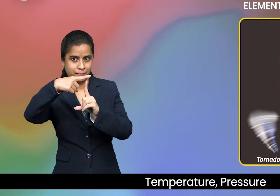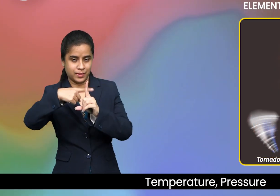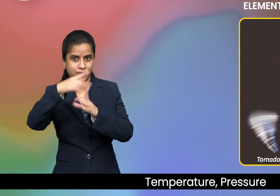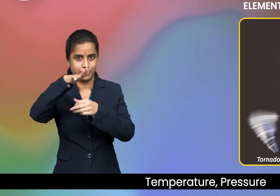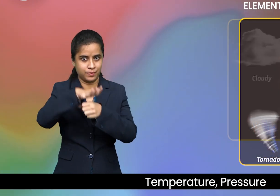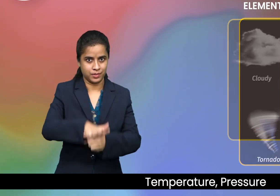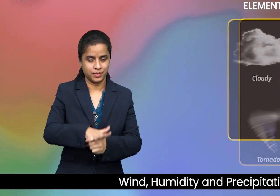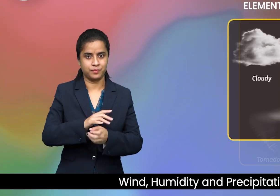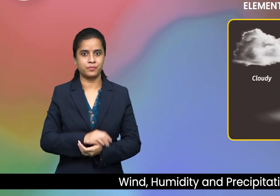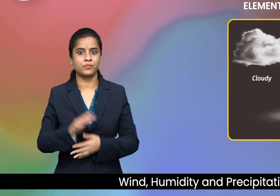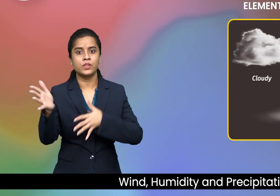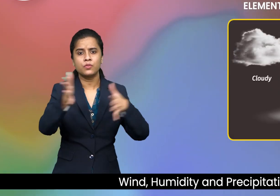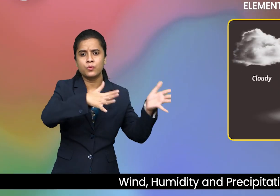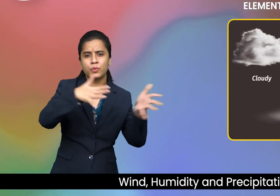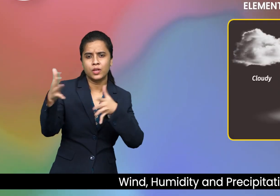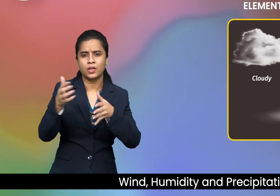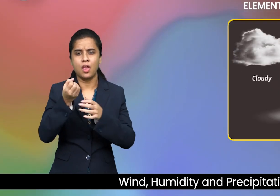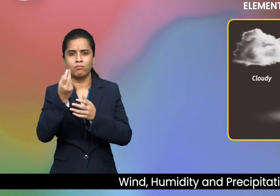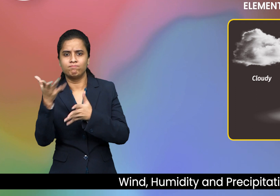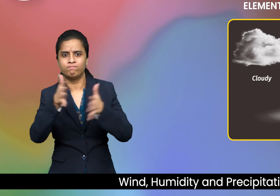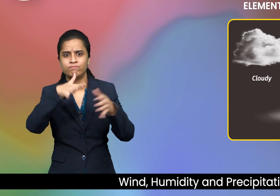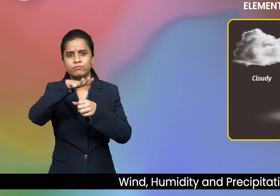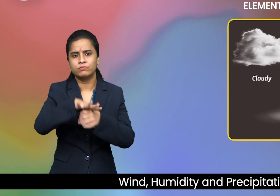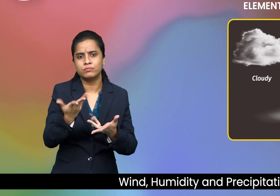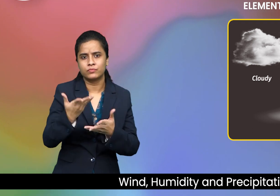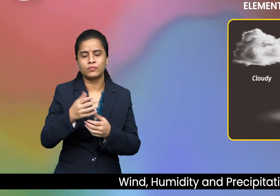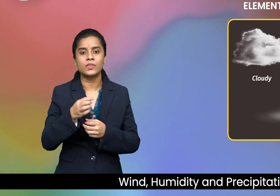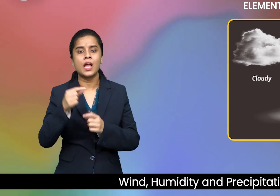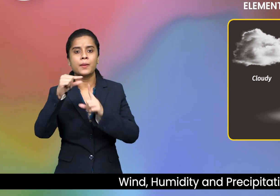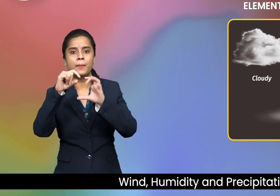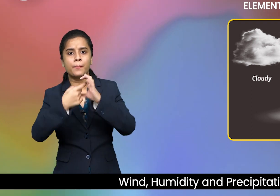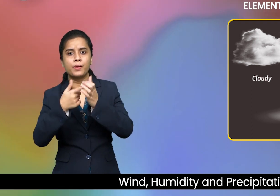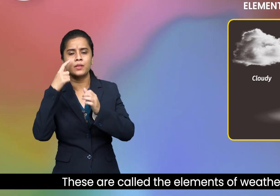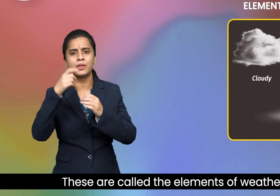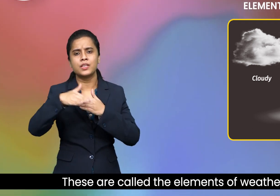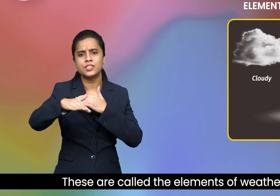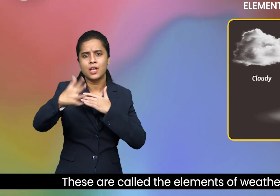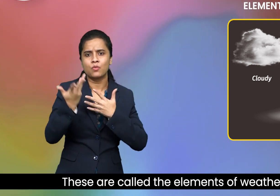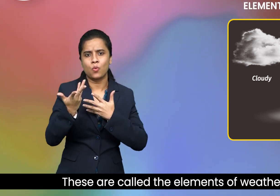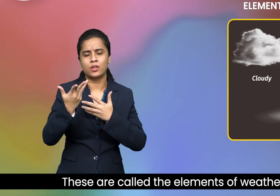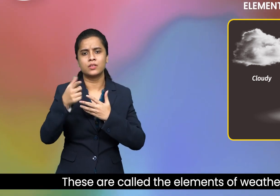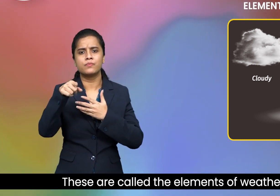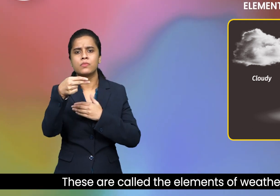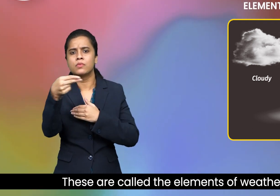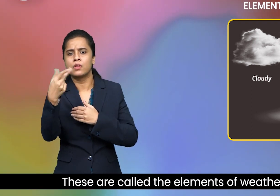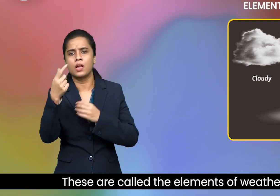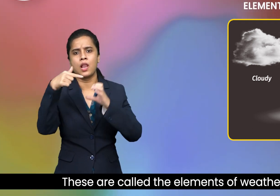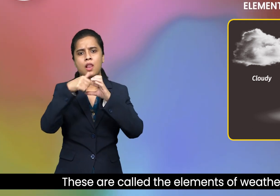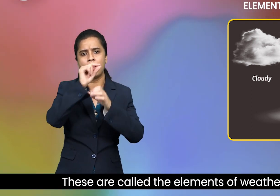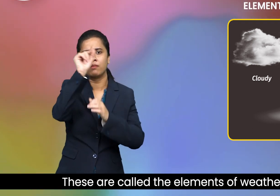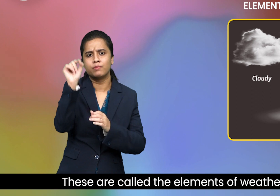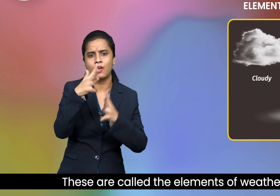pressure, wind, humidity, and precipitation. These are called the elements